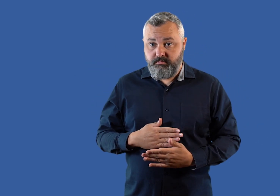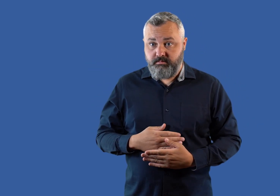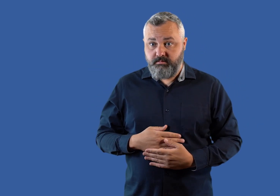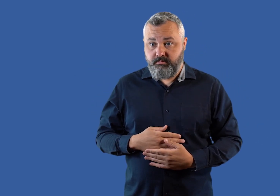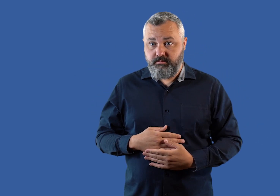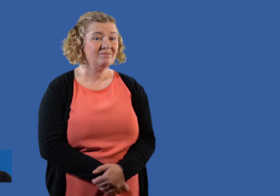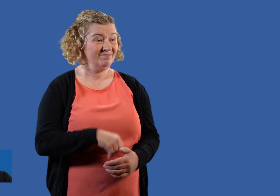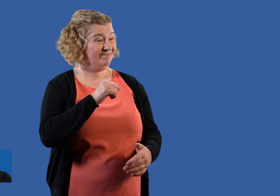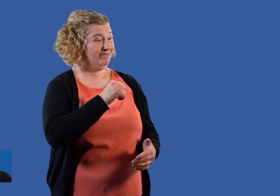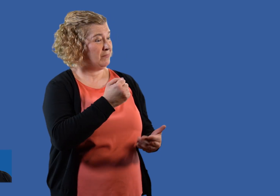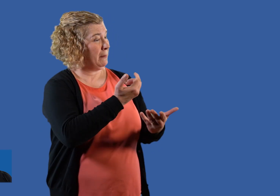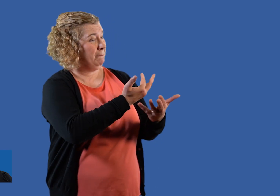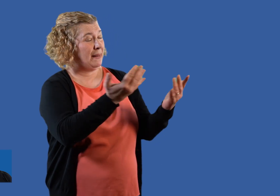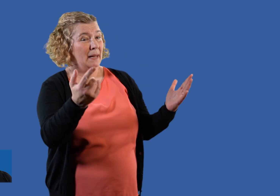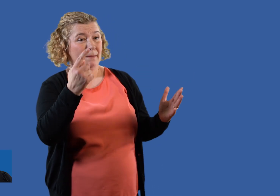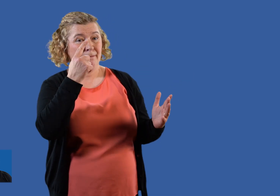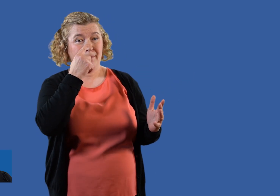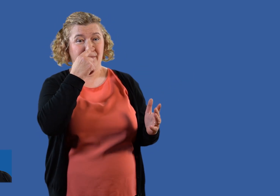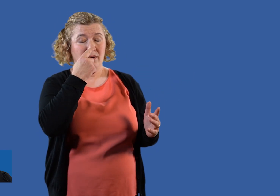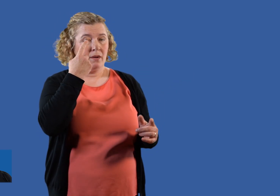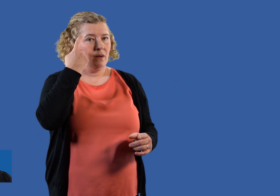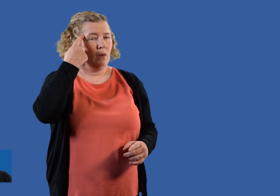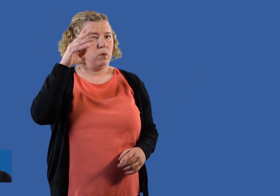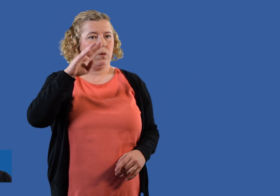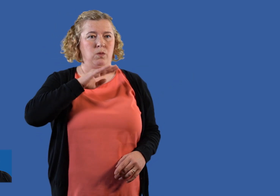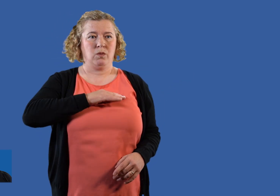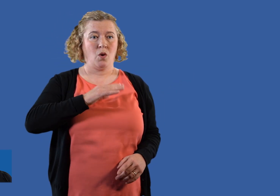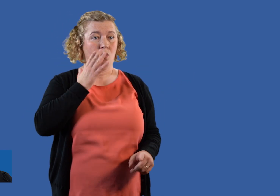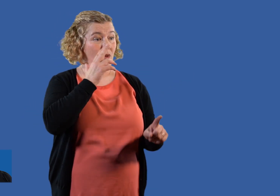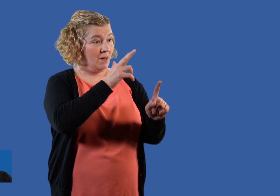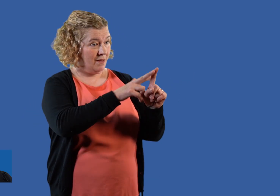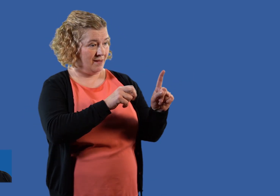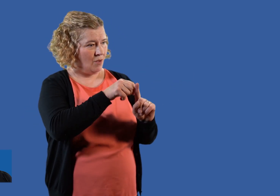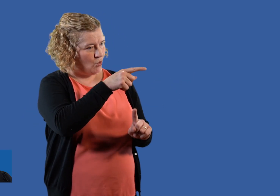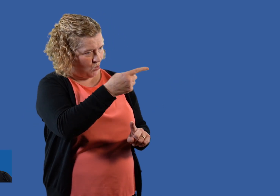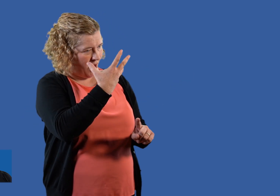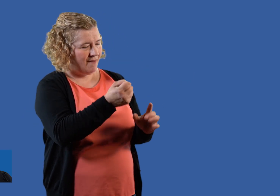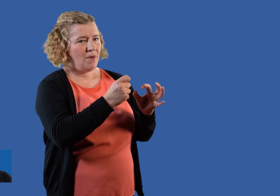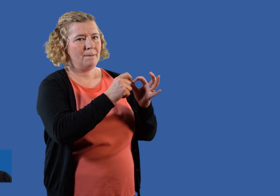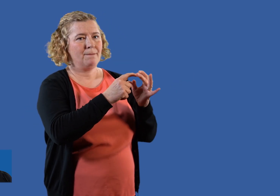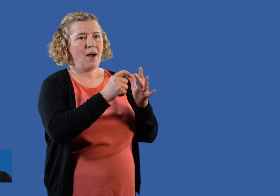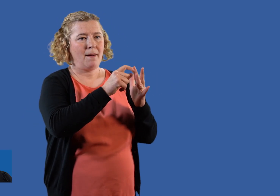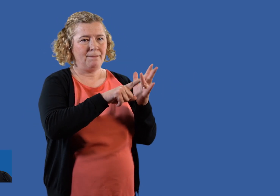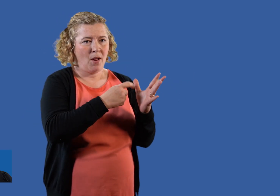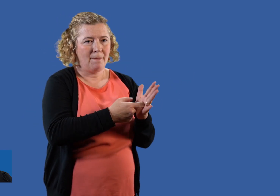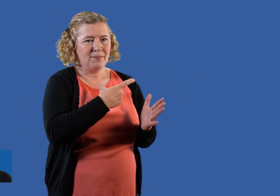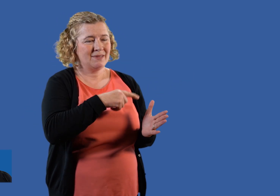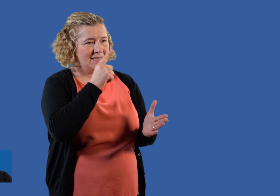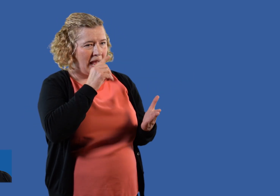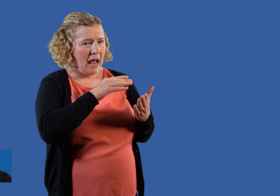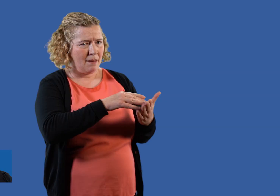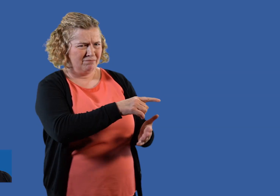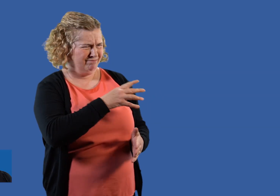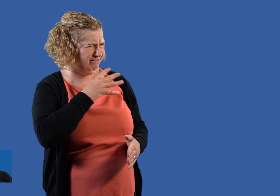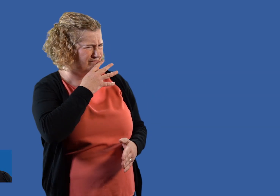behaviour. Yeah, many feel relief on receiving the diagnosis of bipolar disorder because it helps address previously